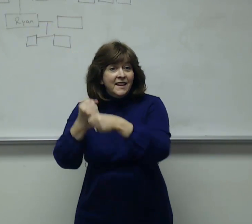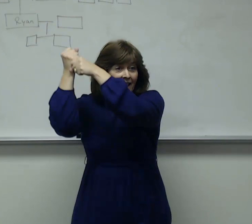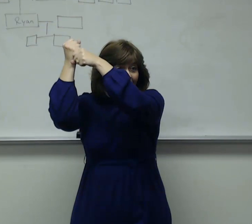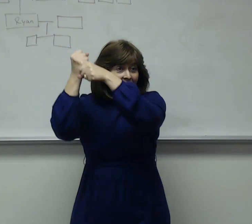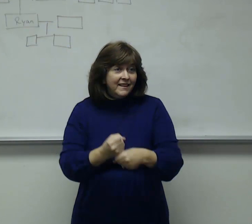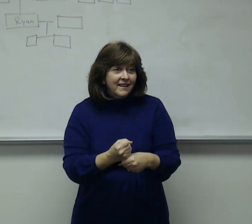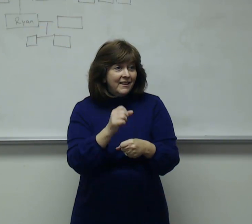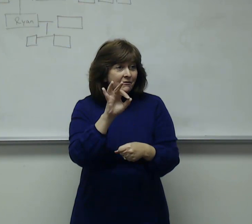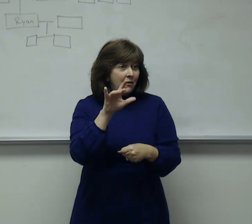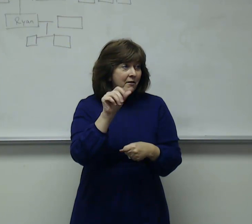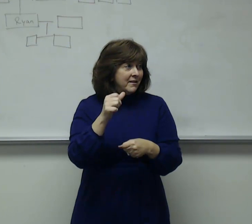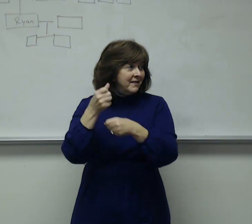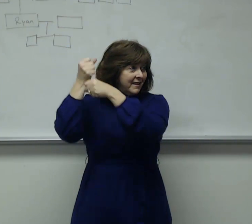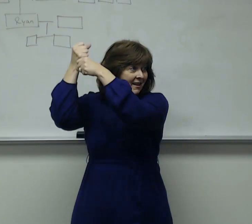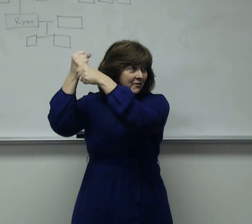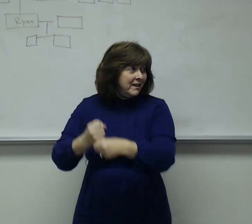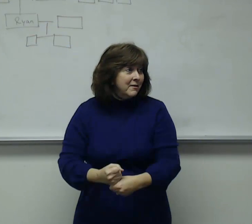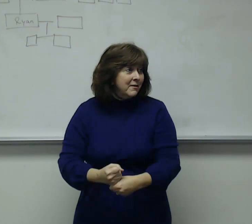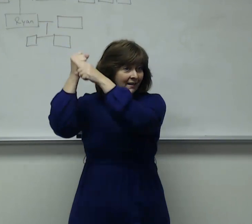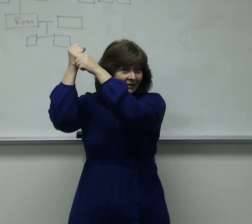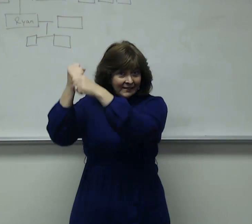Sunday in Florida, the day you ring the bells.